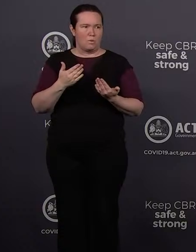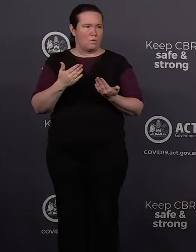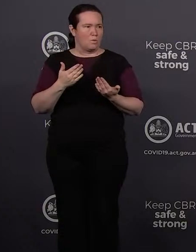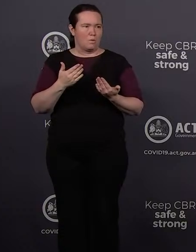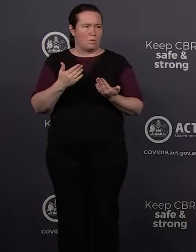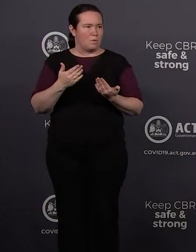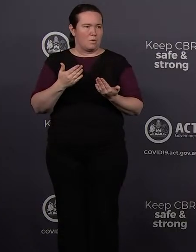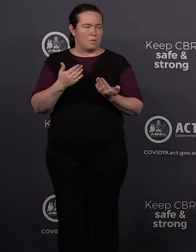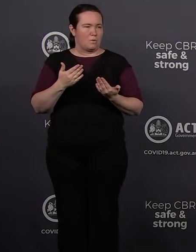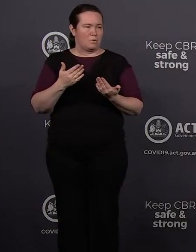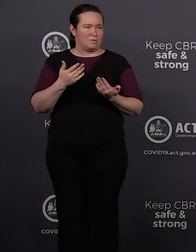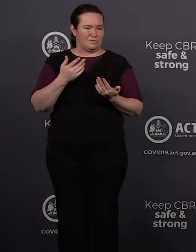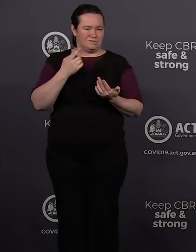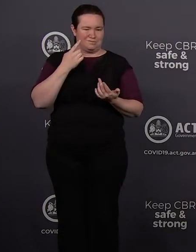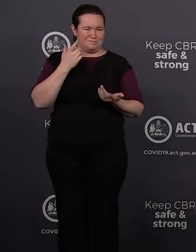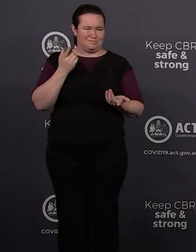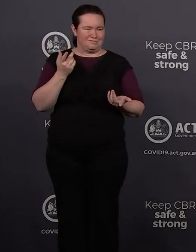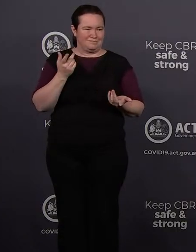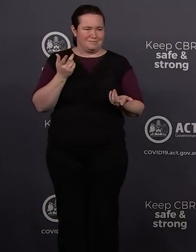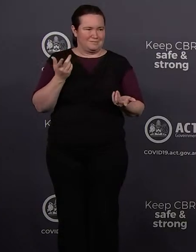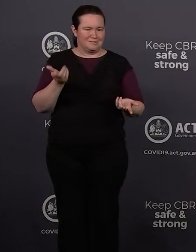the...